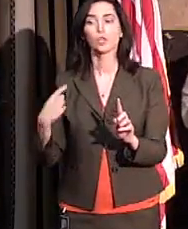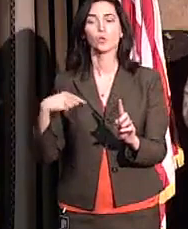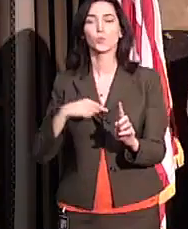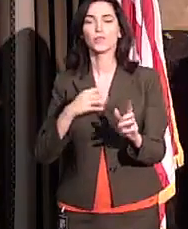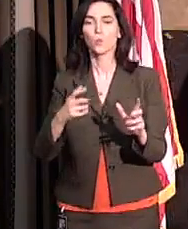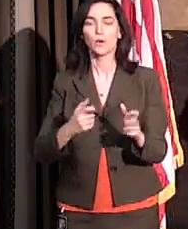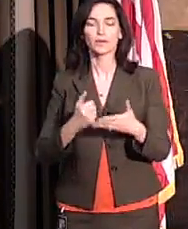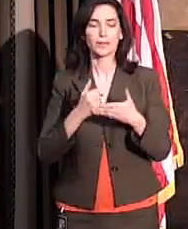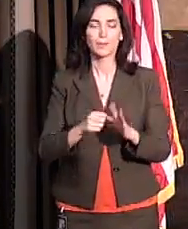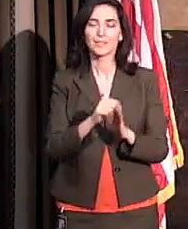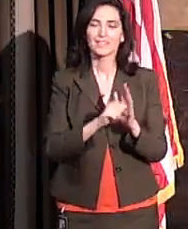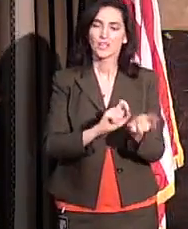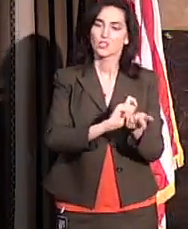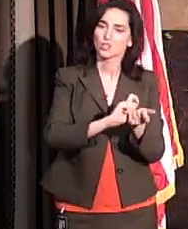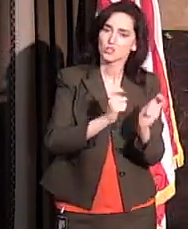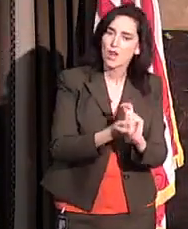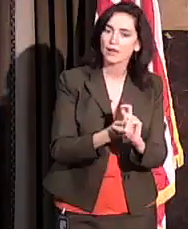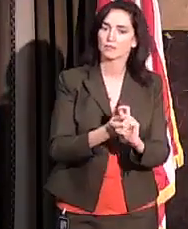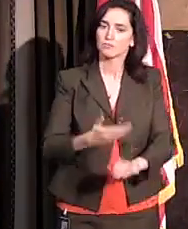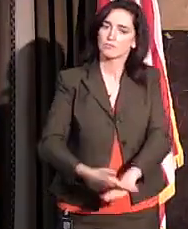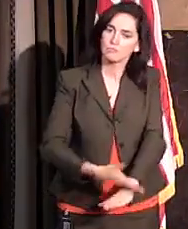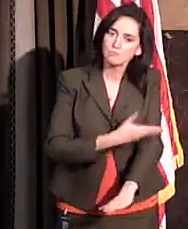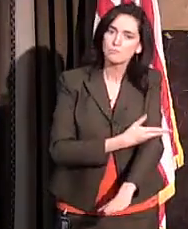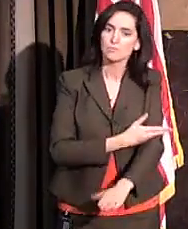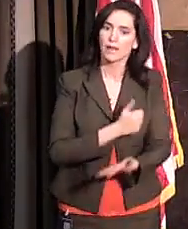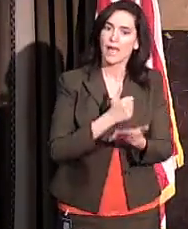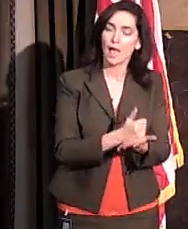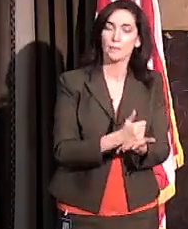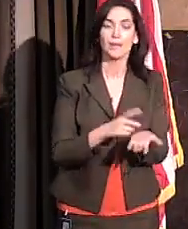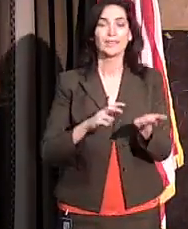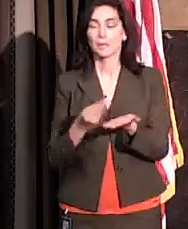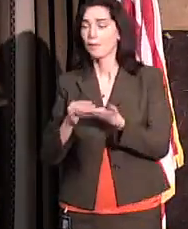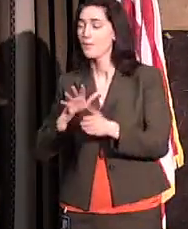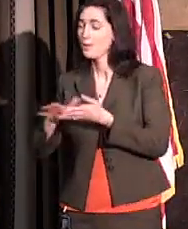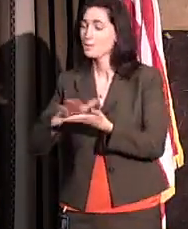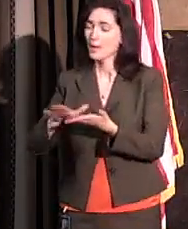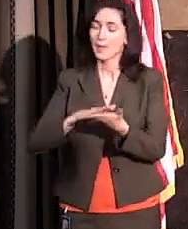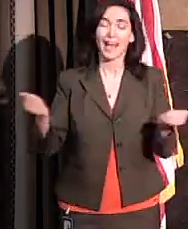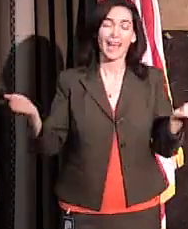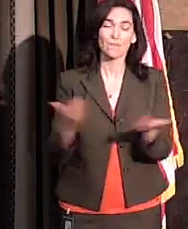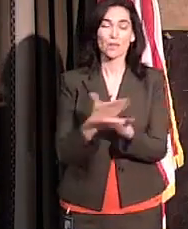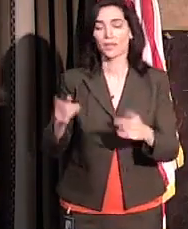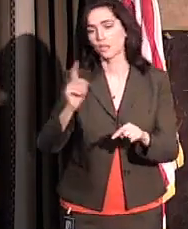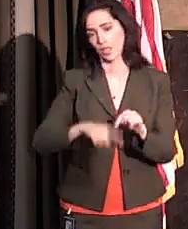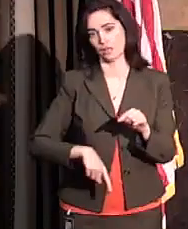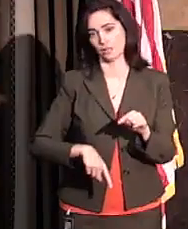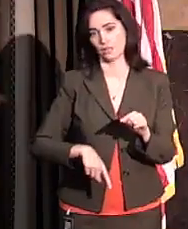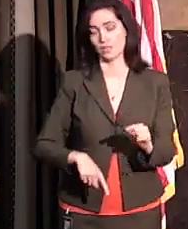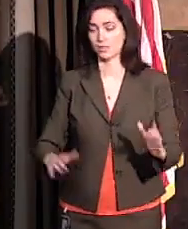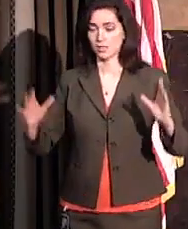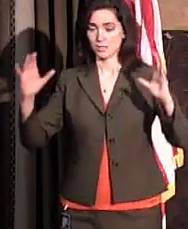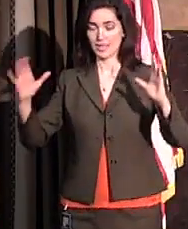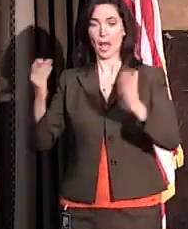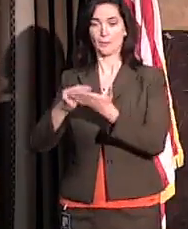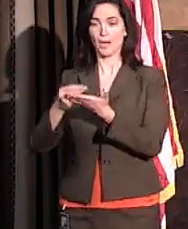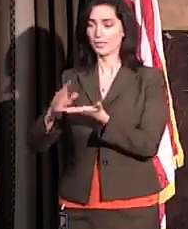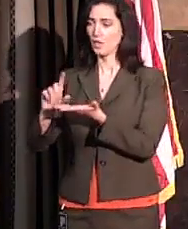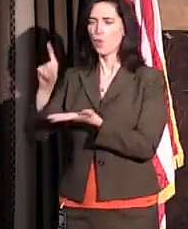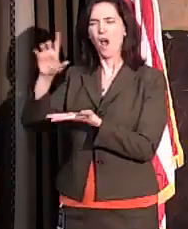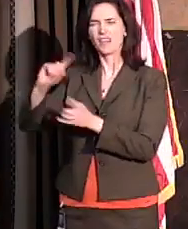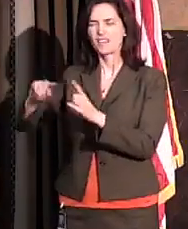positive change in our state, you can't do everything. And you can't cut this pie into 100 pieces and think that you're going